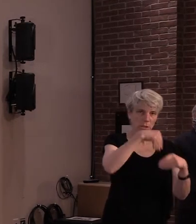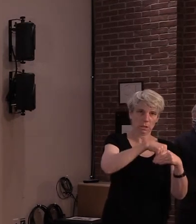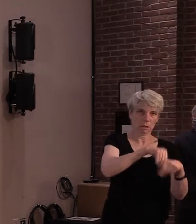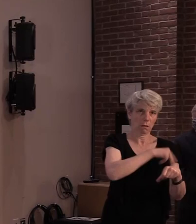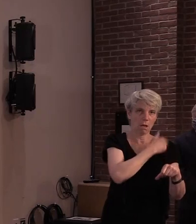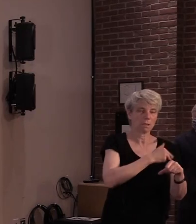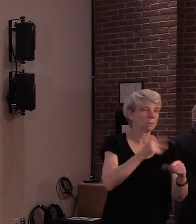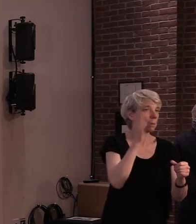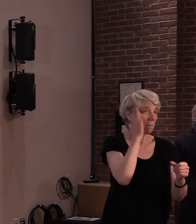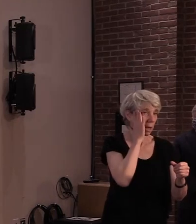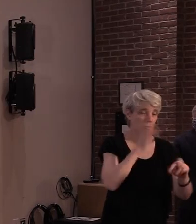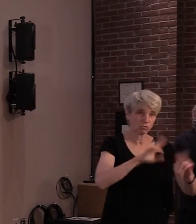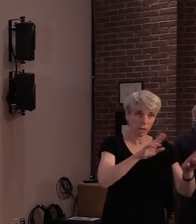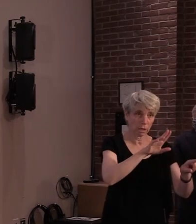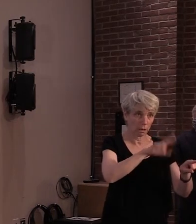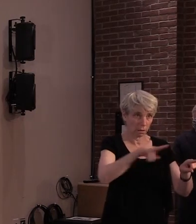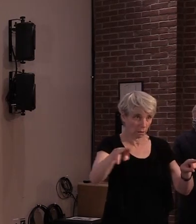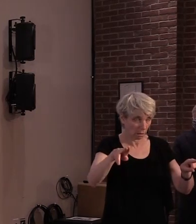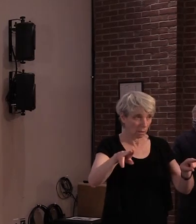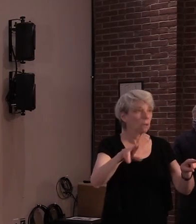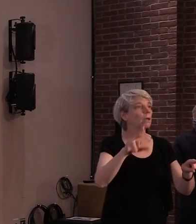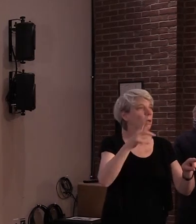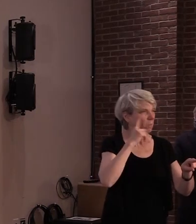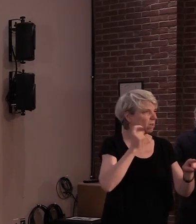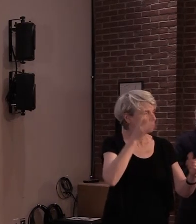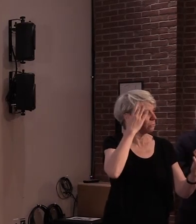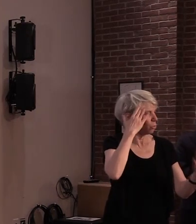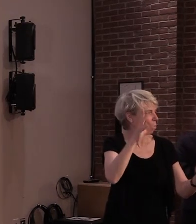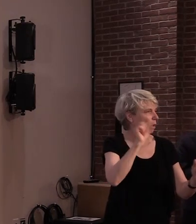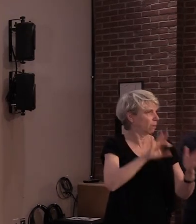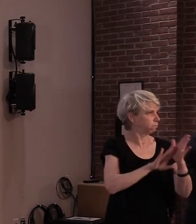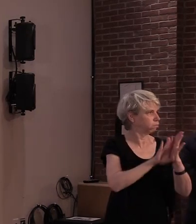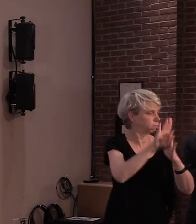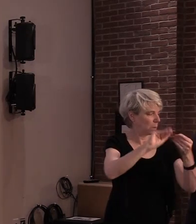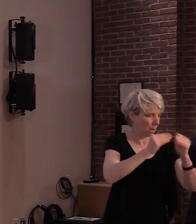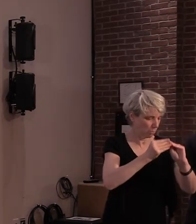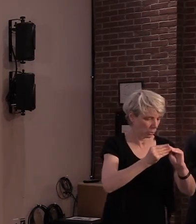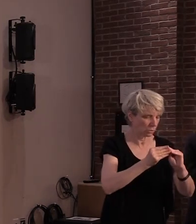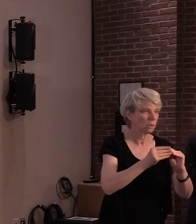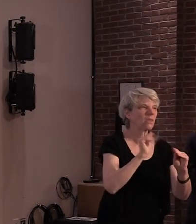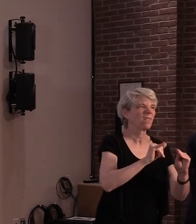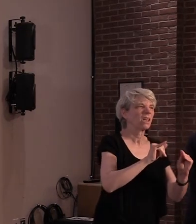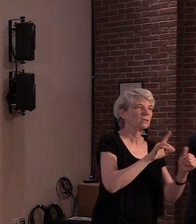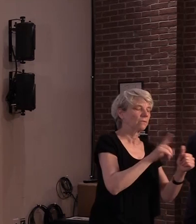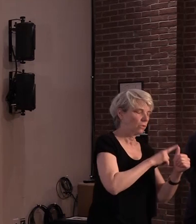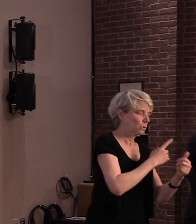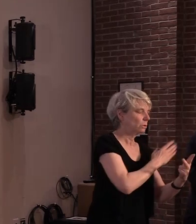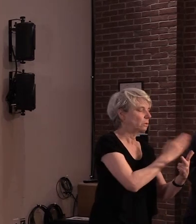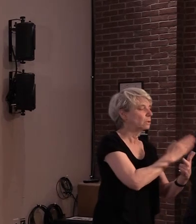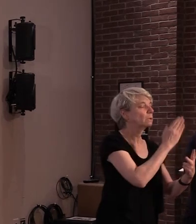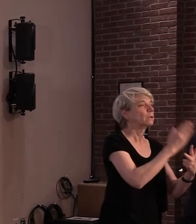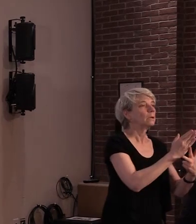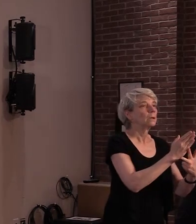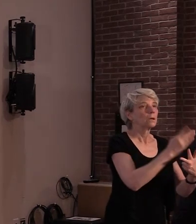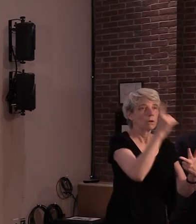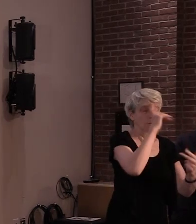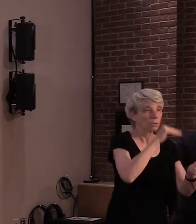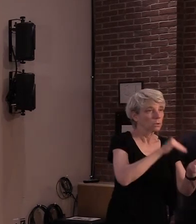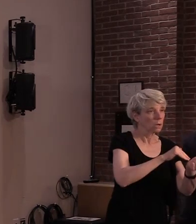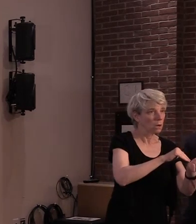local community. The second area for reopening includes a more comprehensive expansion of outpatient